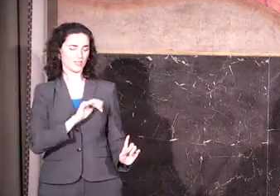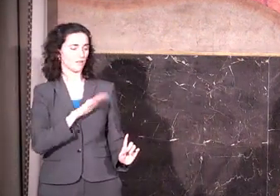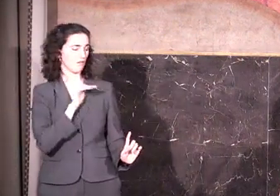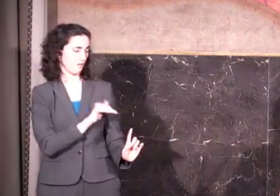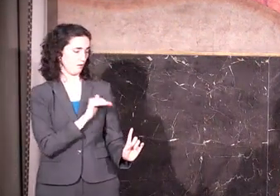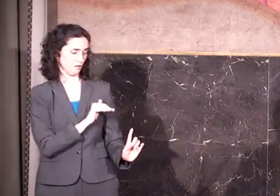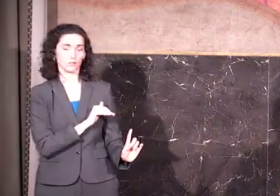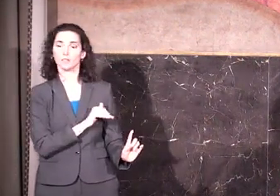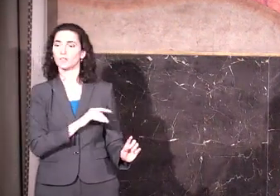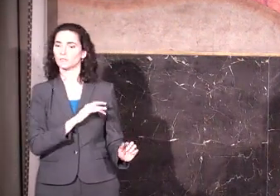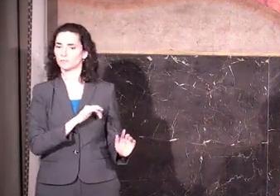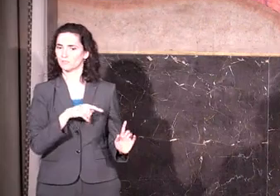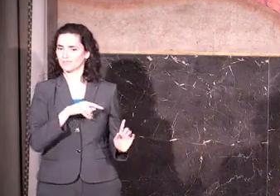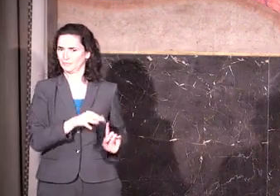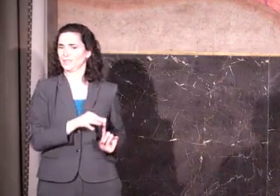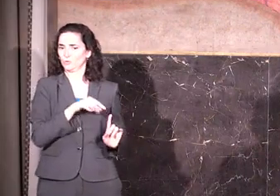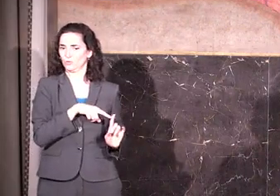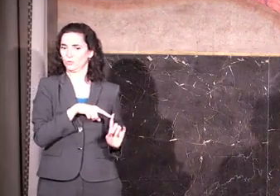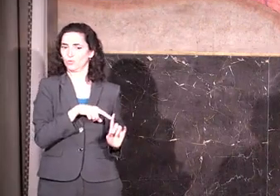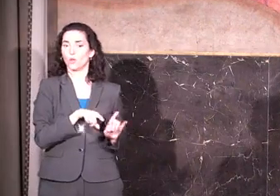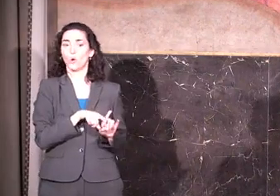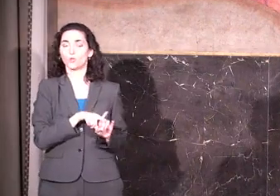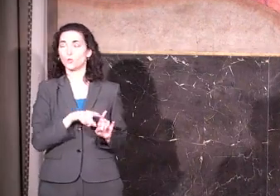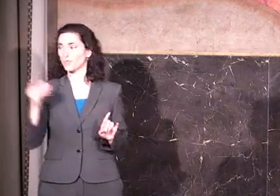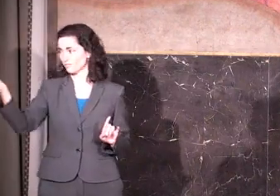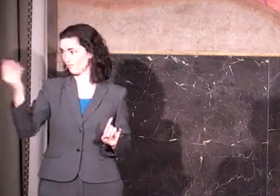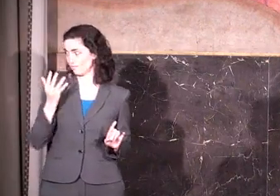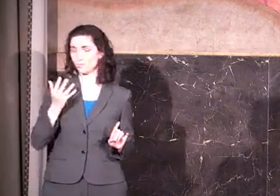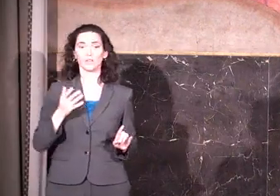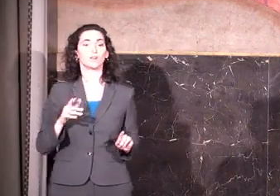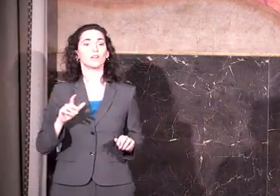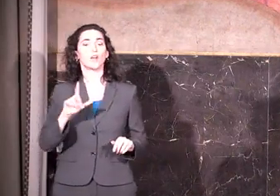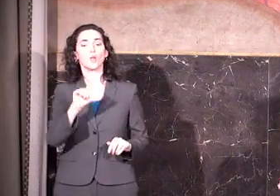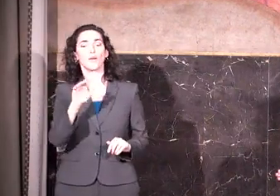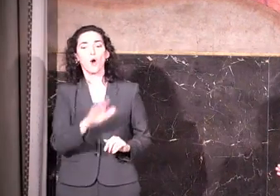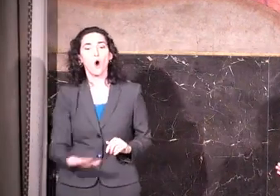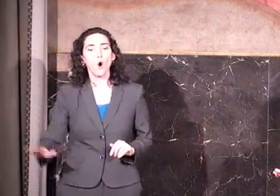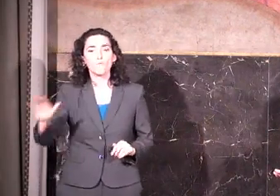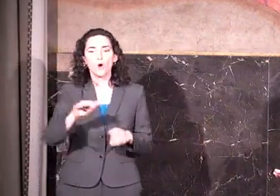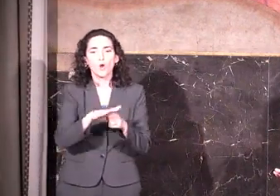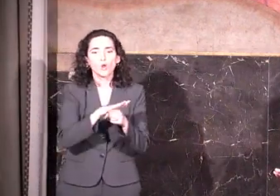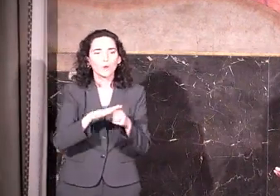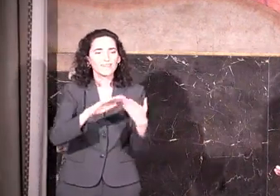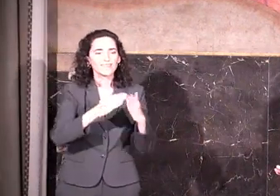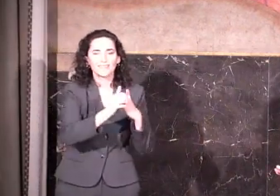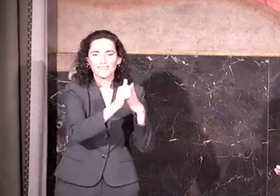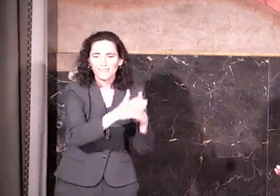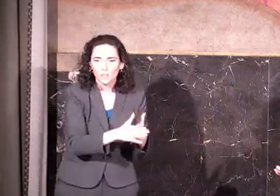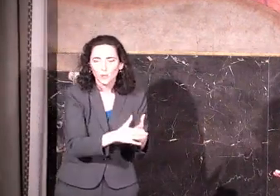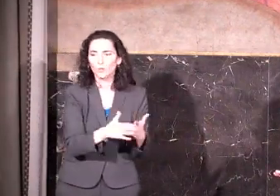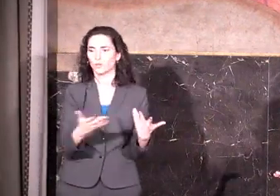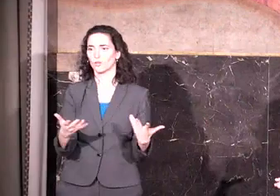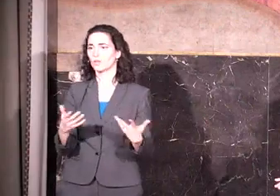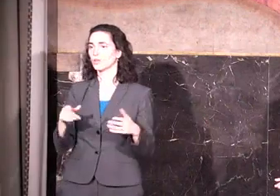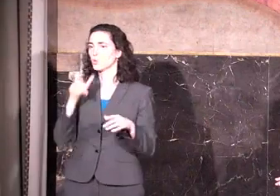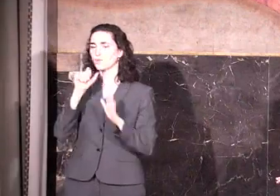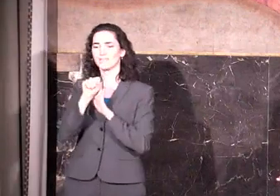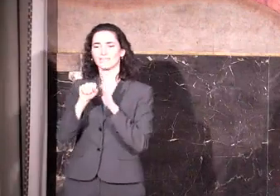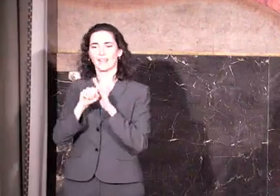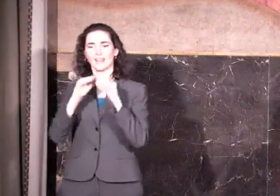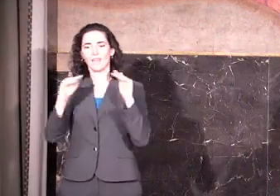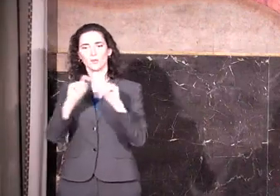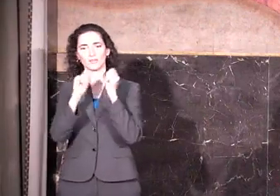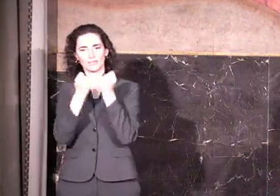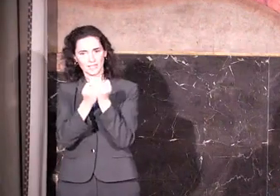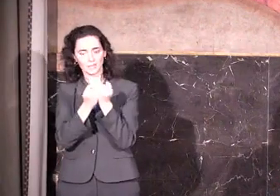to all of the local leaders around the state of Louisiana, the team at the state level, and then to the individuals, just how appreciative he and